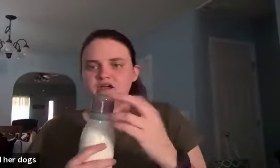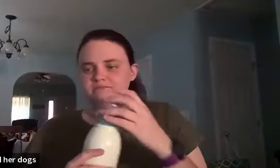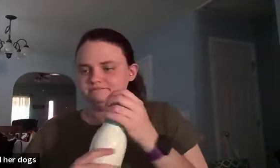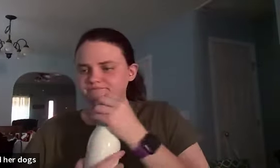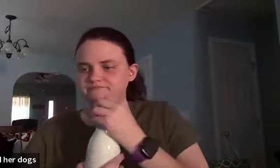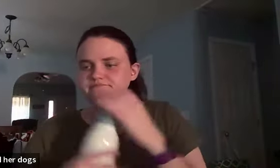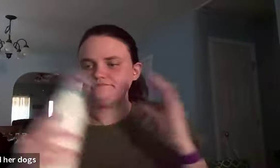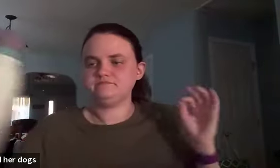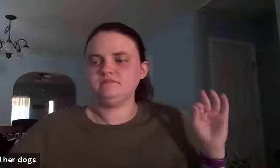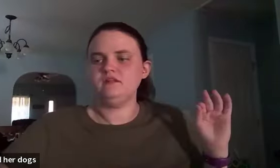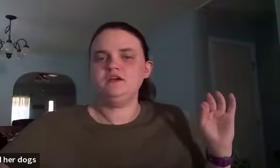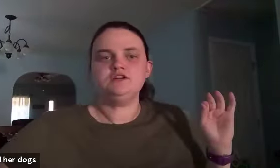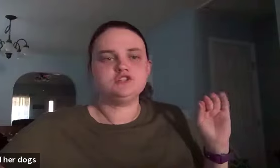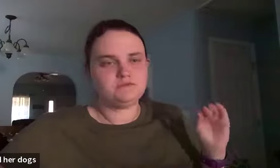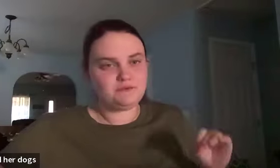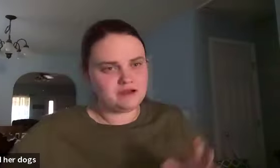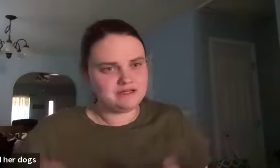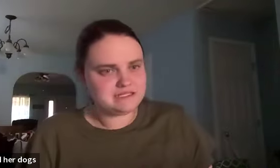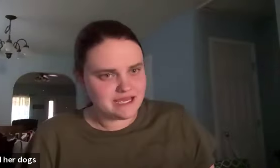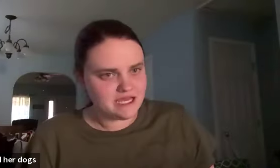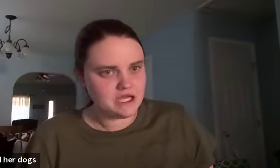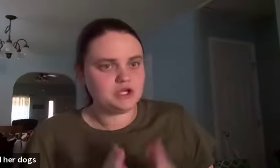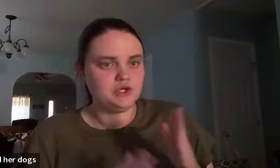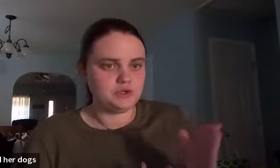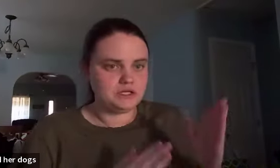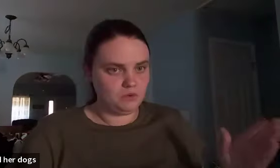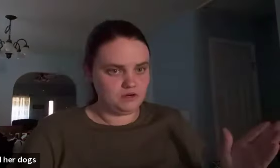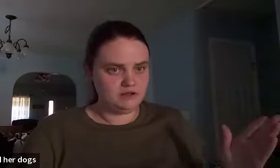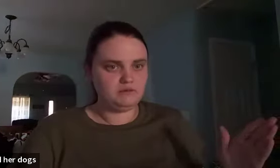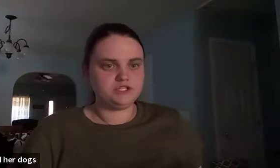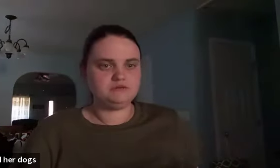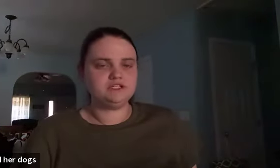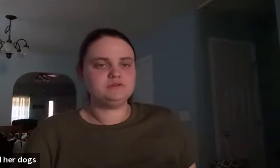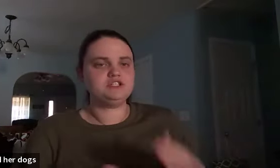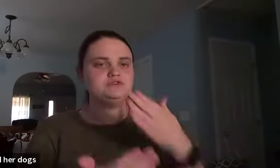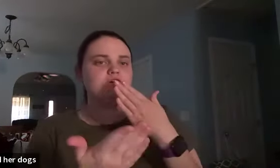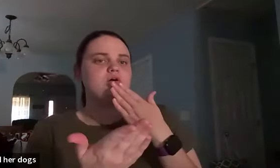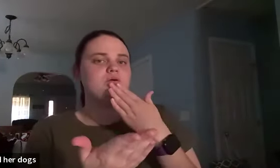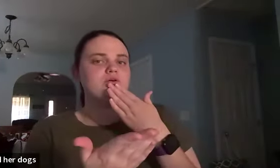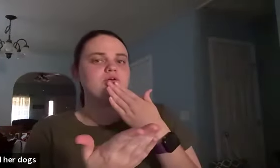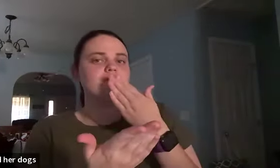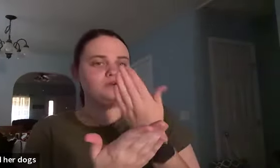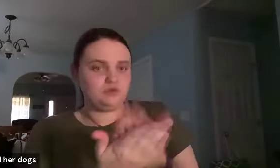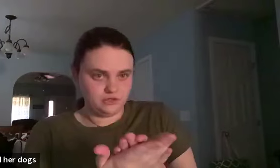Okay. So if you wanted to say good morning, what you would do is you'd go